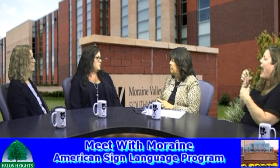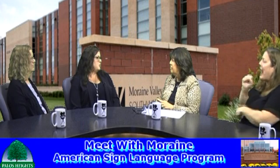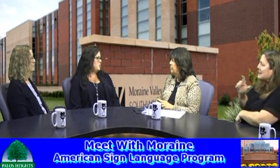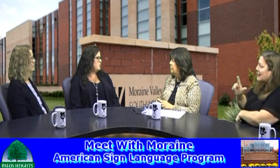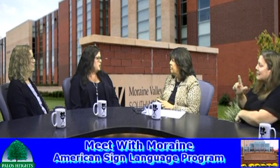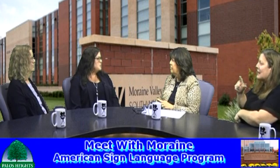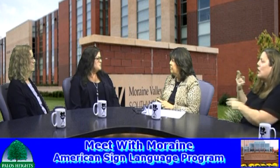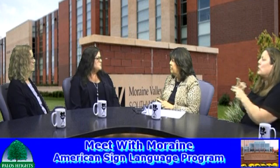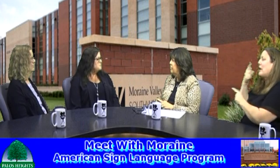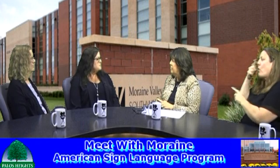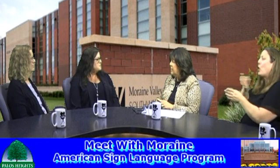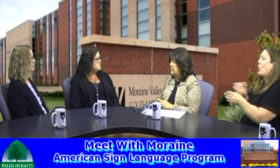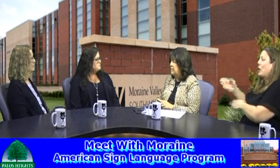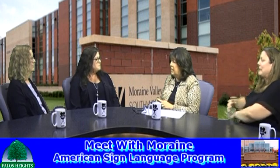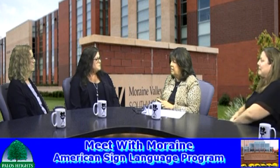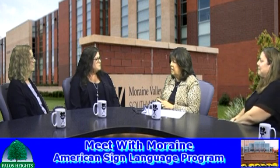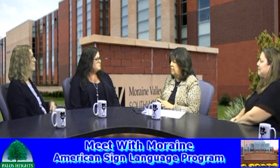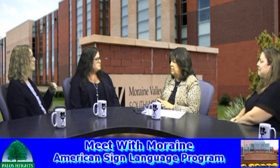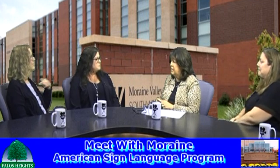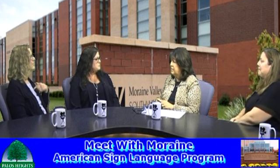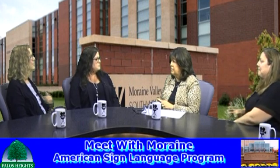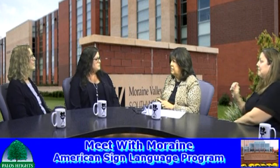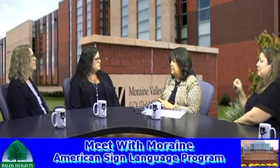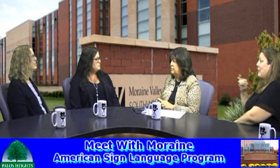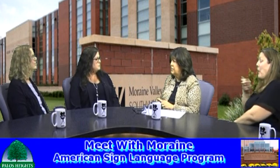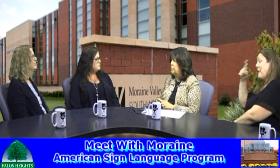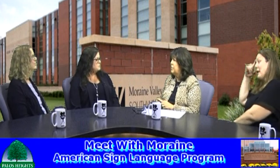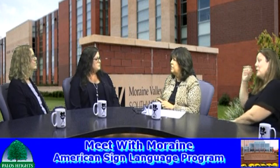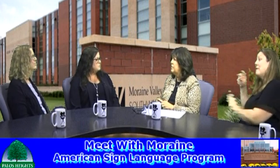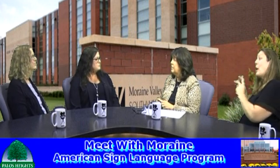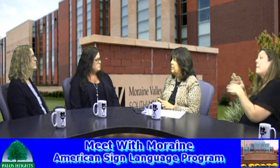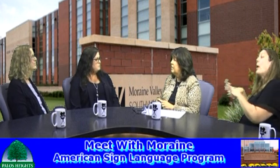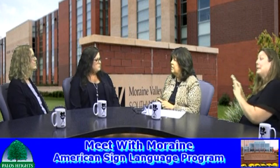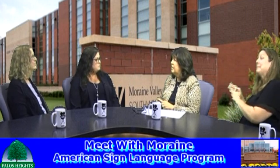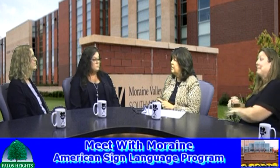using it for their career. Yes, I would think so. That's very